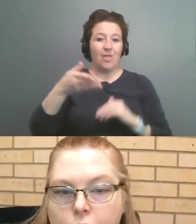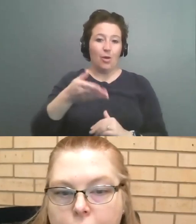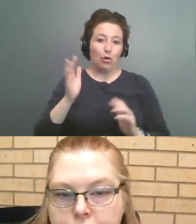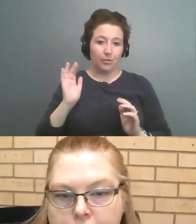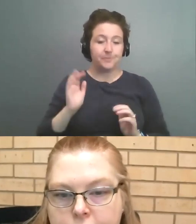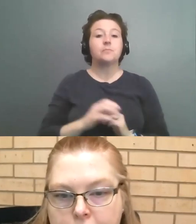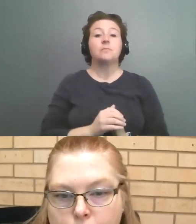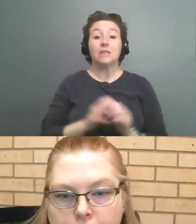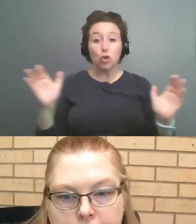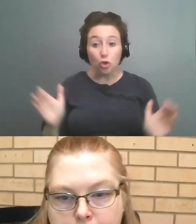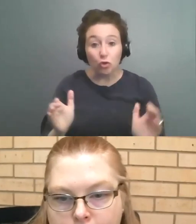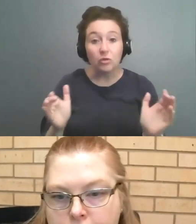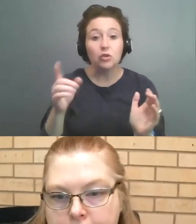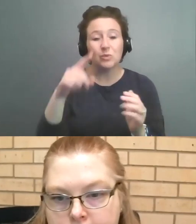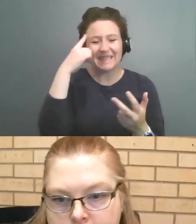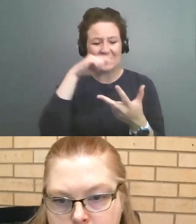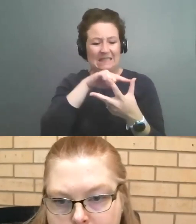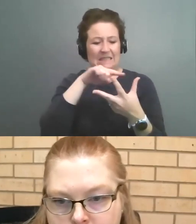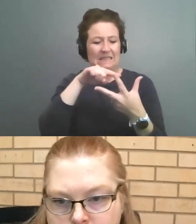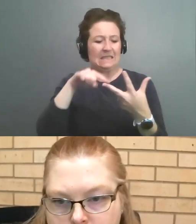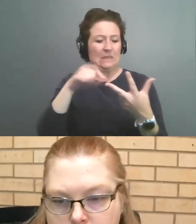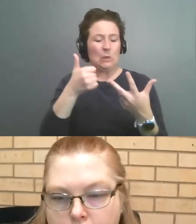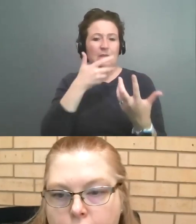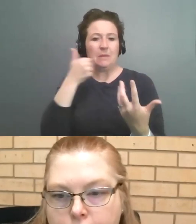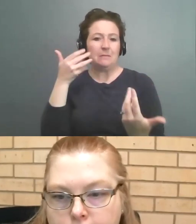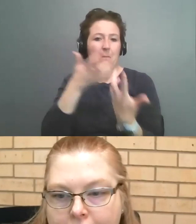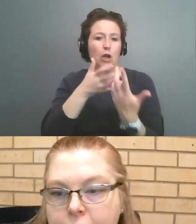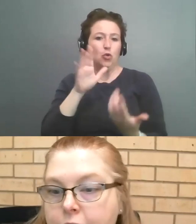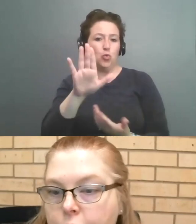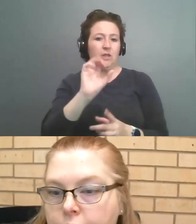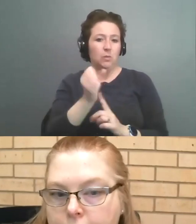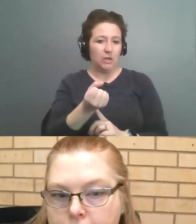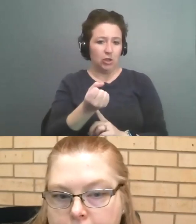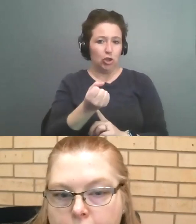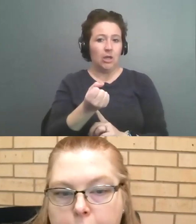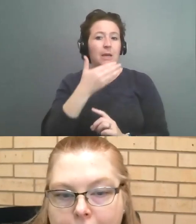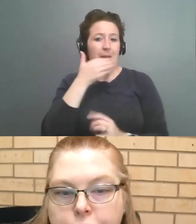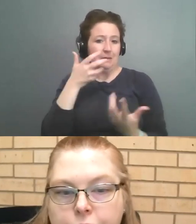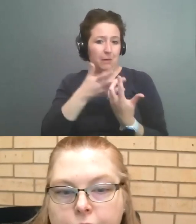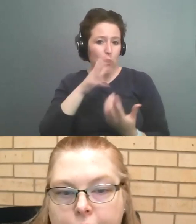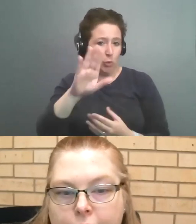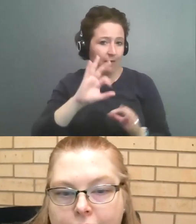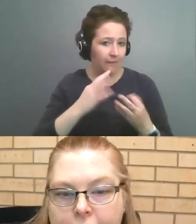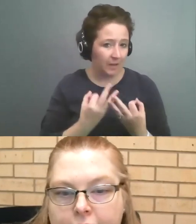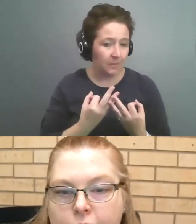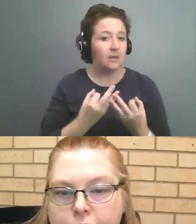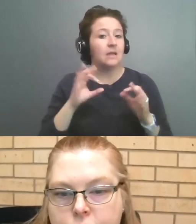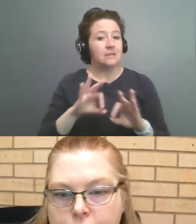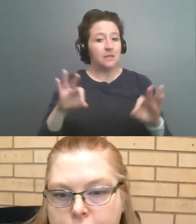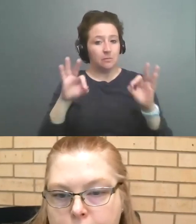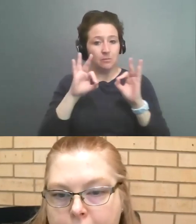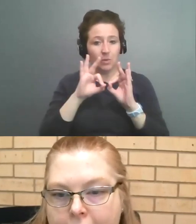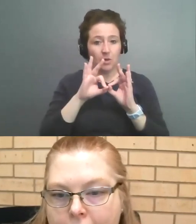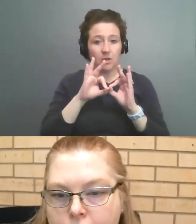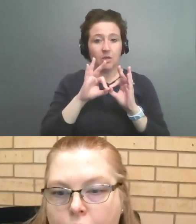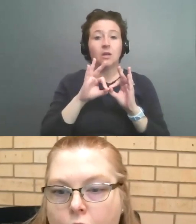We encourage you to consider which type of voting is best for you, your family, and your community. Make sure that you have any health